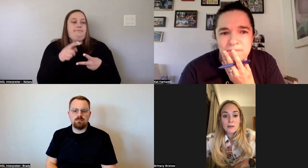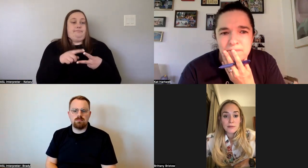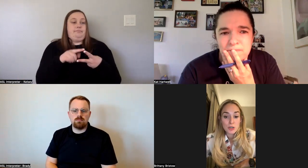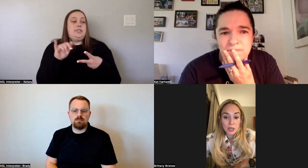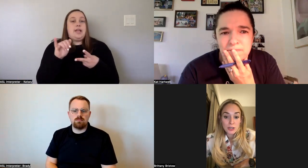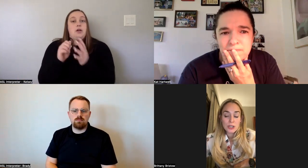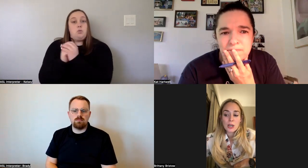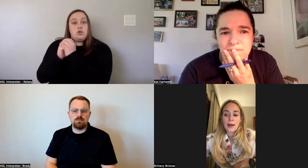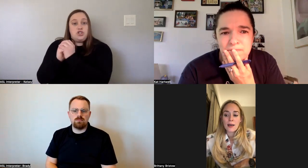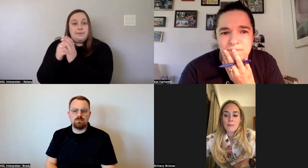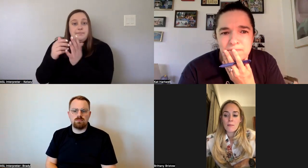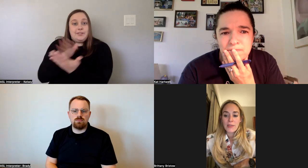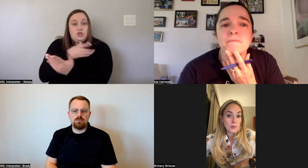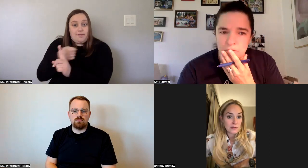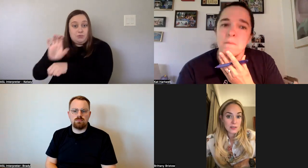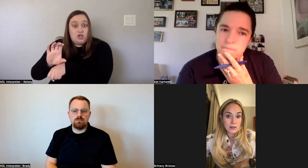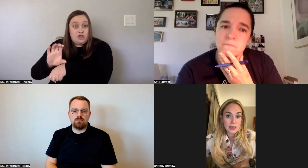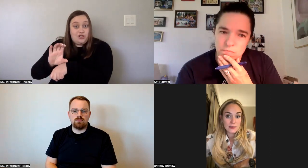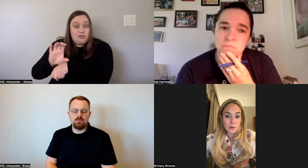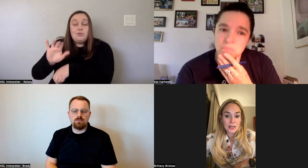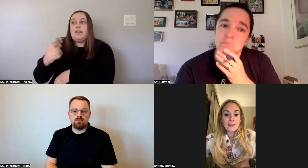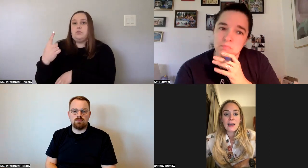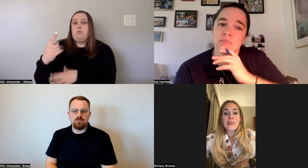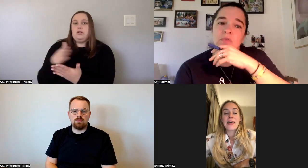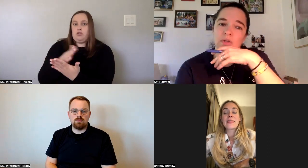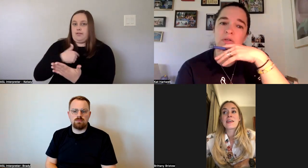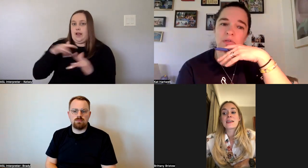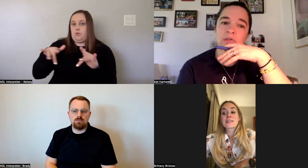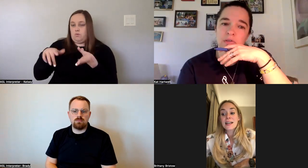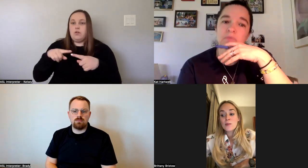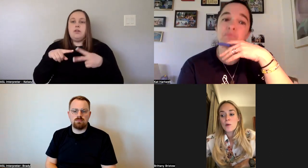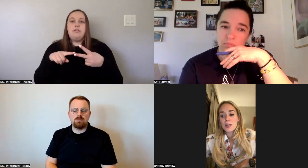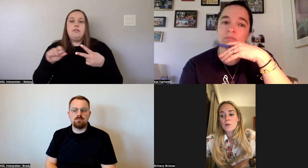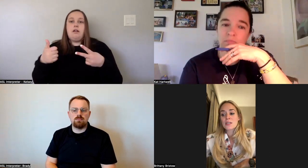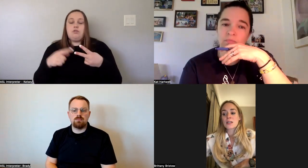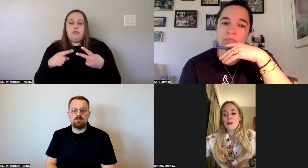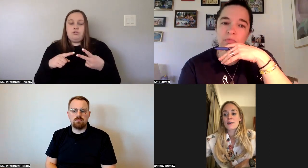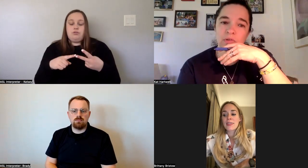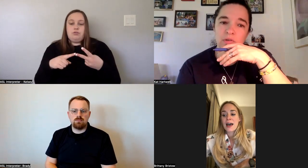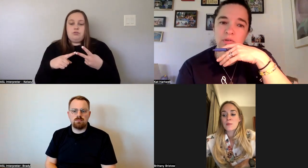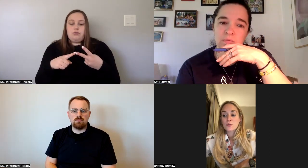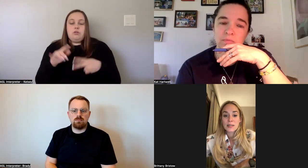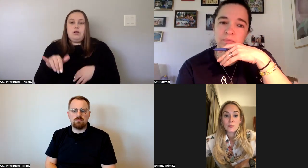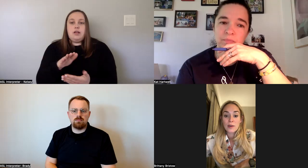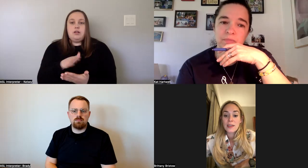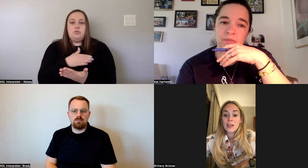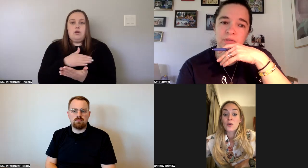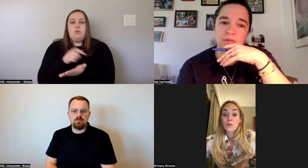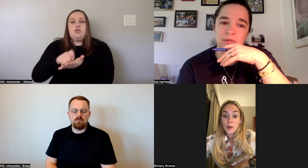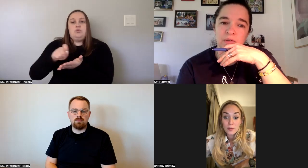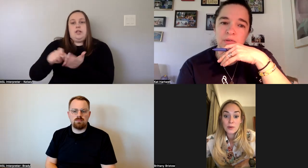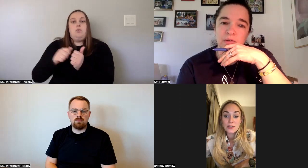worship song from church. That's one of the songs I recorded. And then the second one was a song that was written with